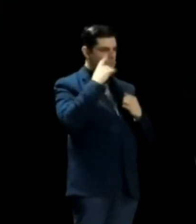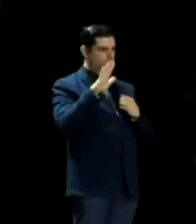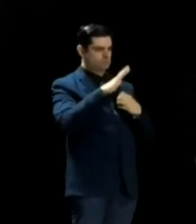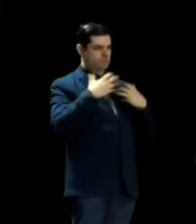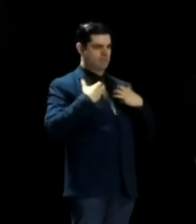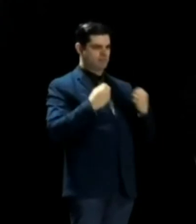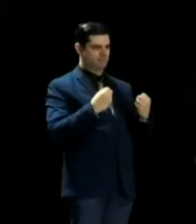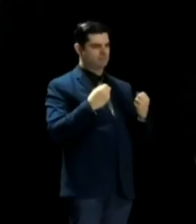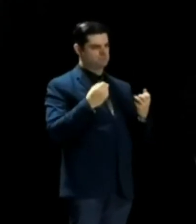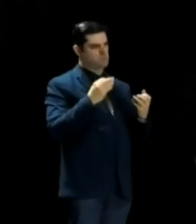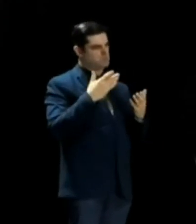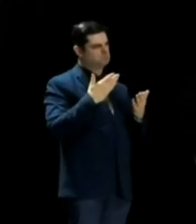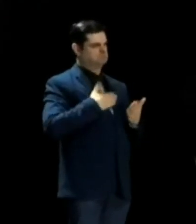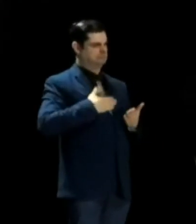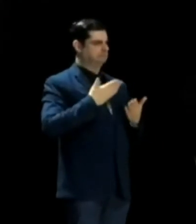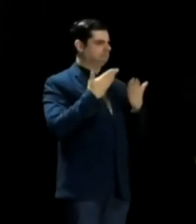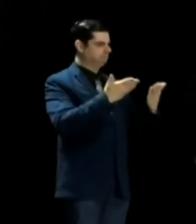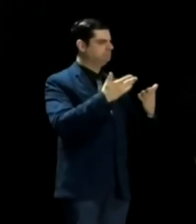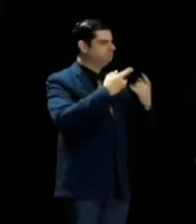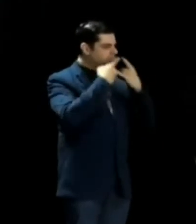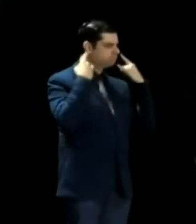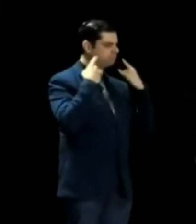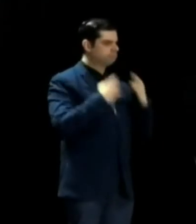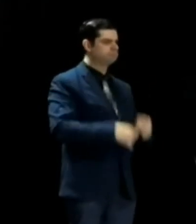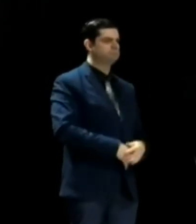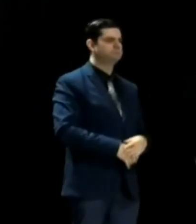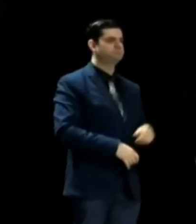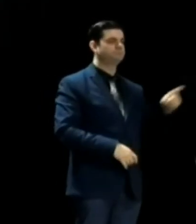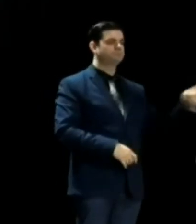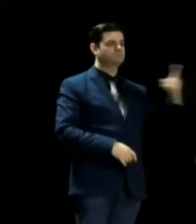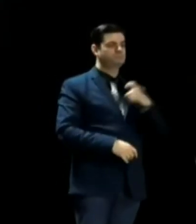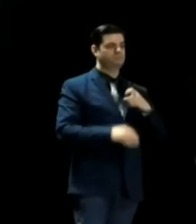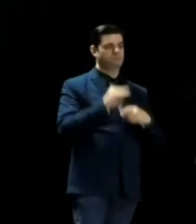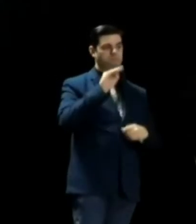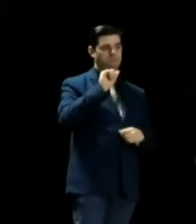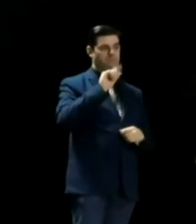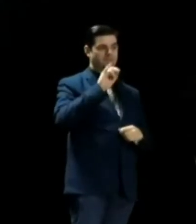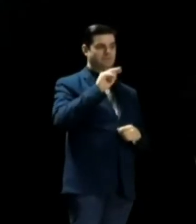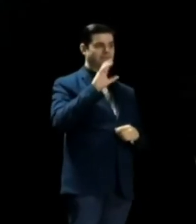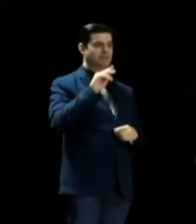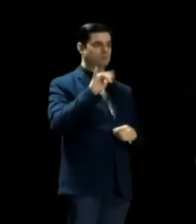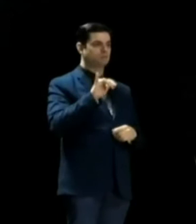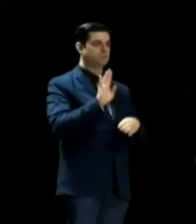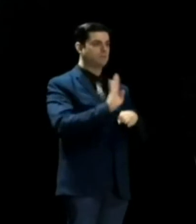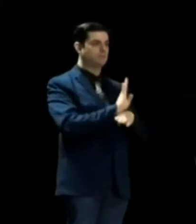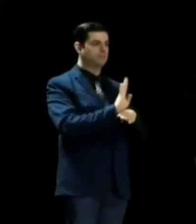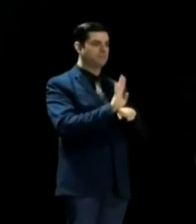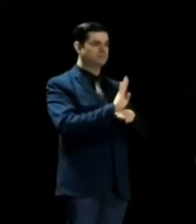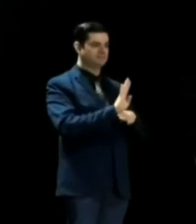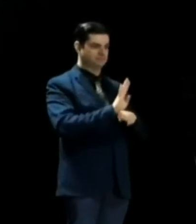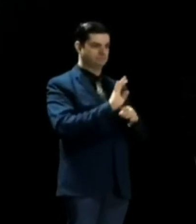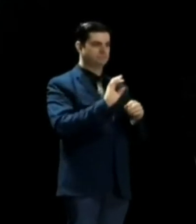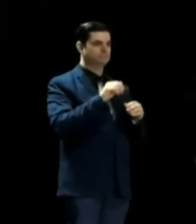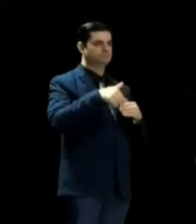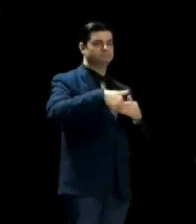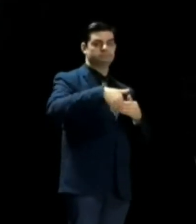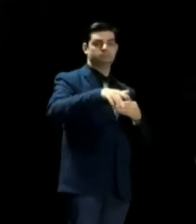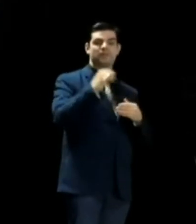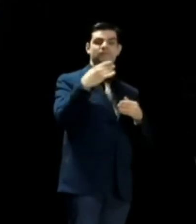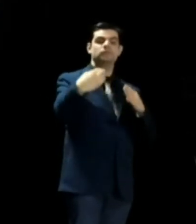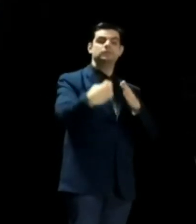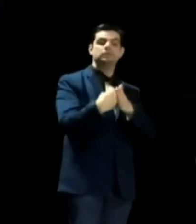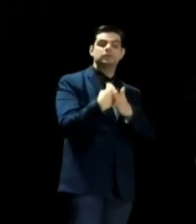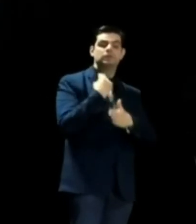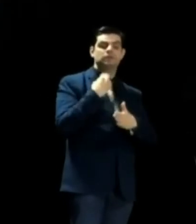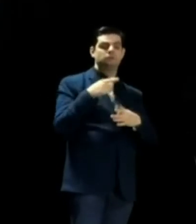that businesses can turn people away if they're not wearing a face covering. Do you say that businesses can do that here as well? I haven't